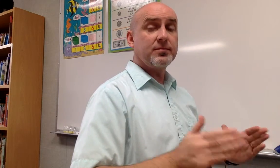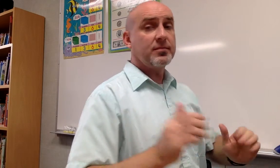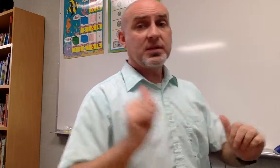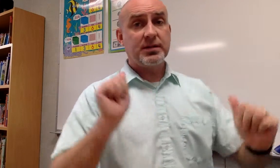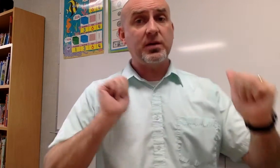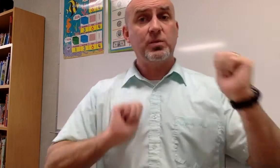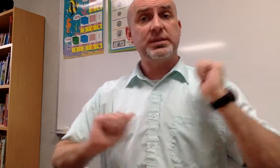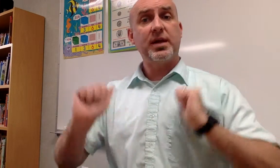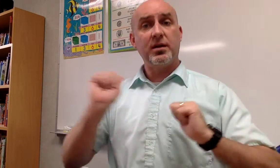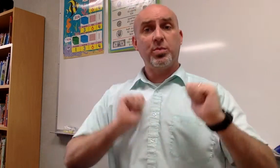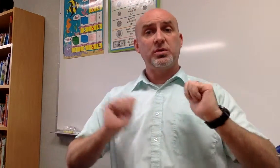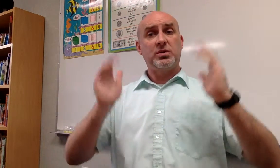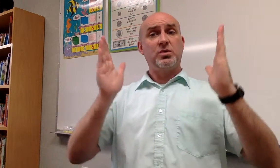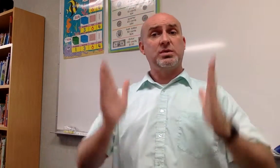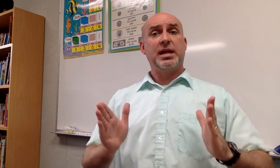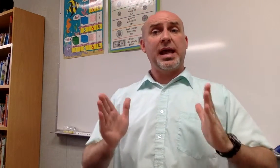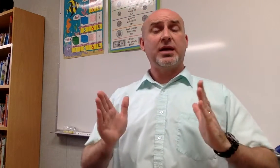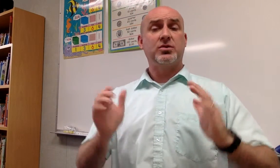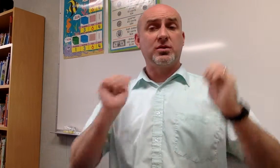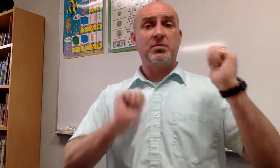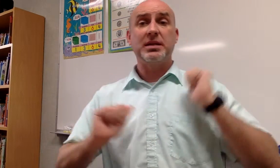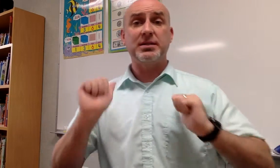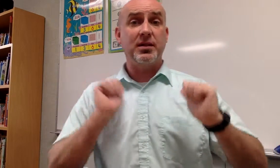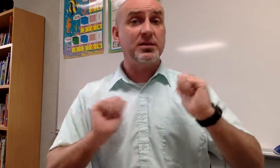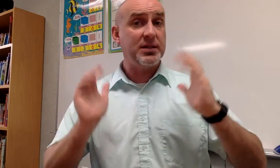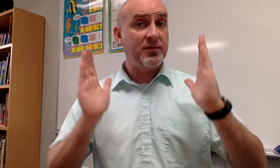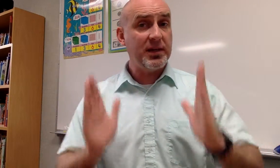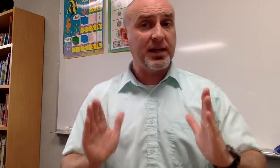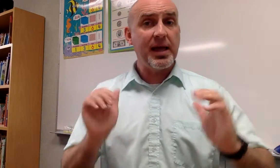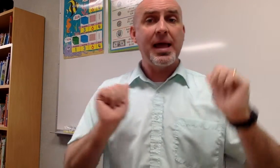That's how you would sign a person who's an actor they might see on TV.